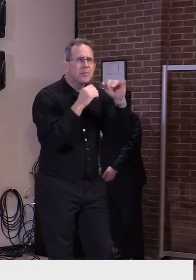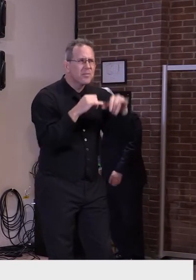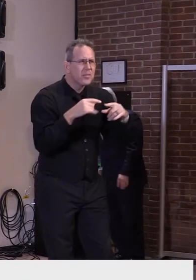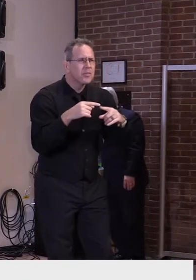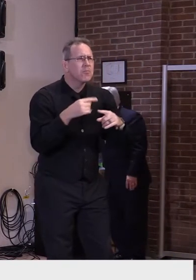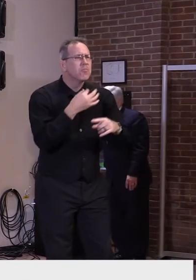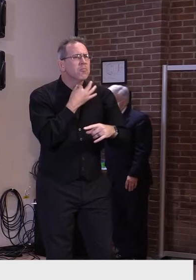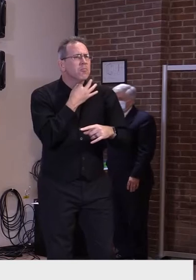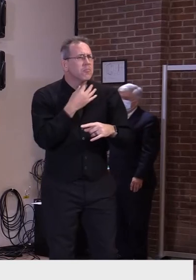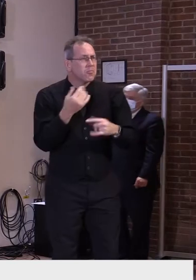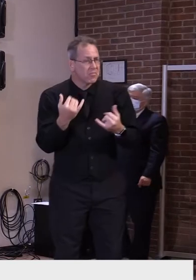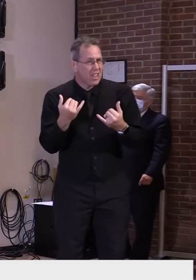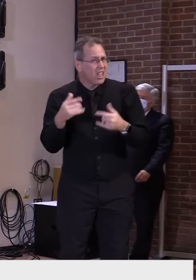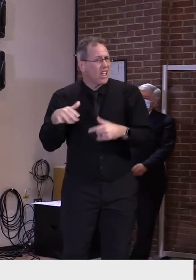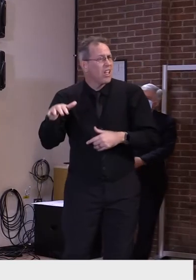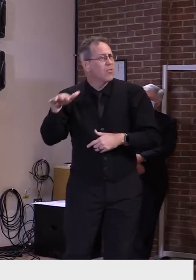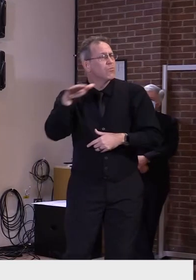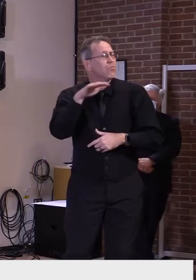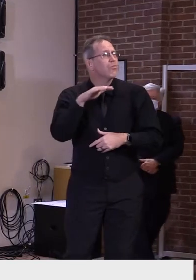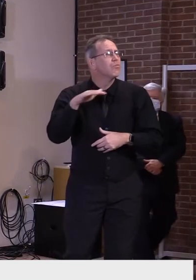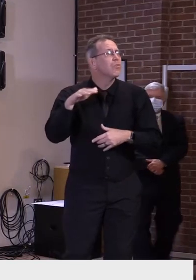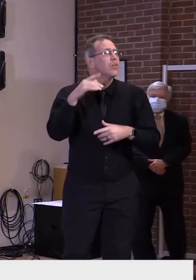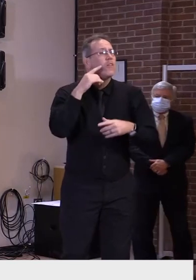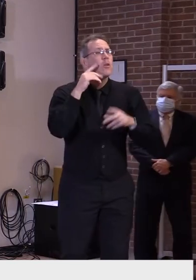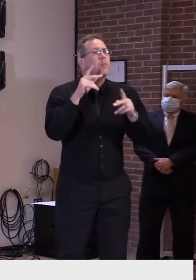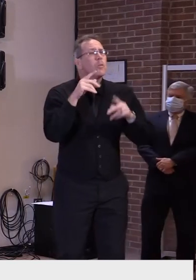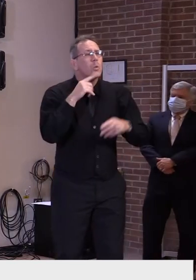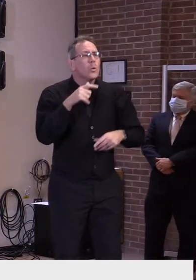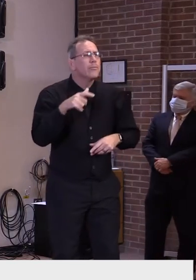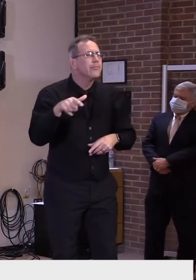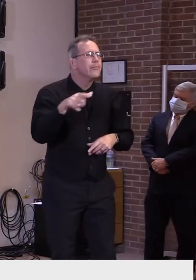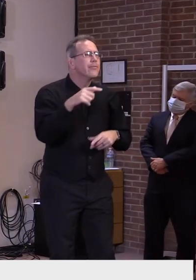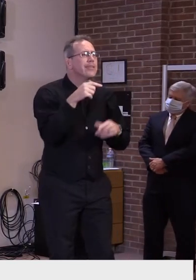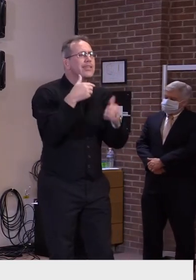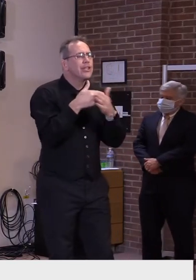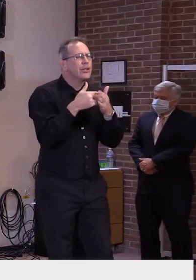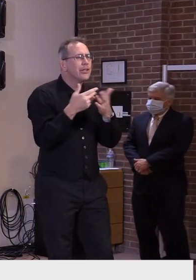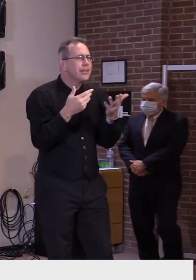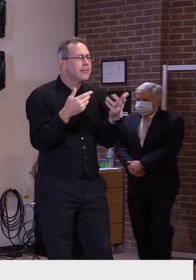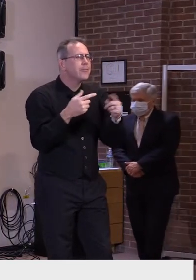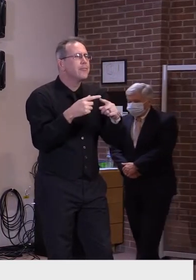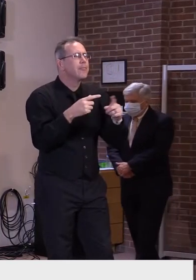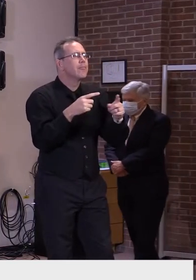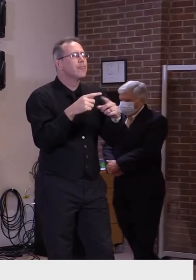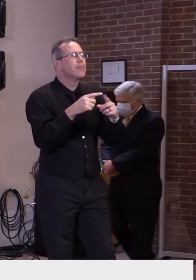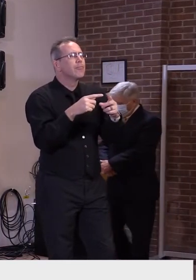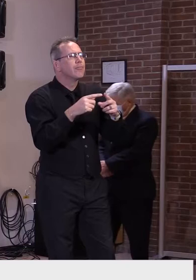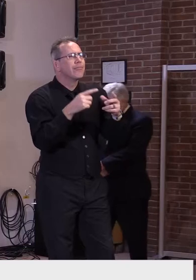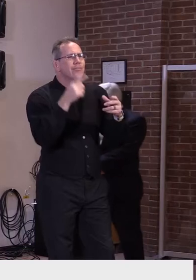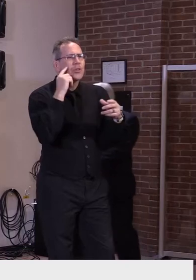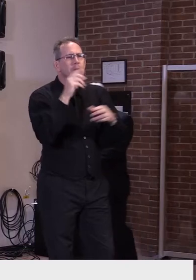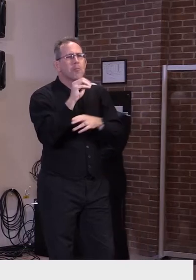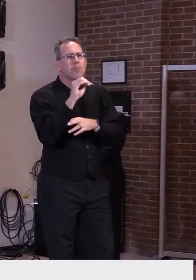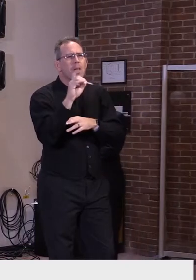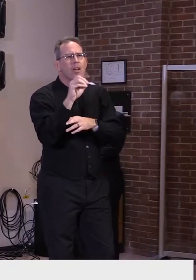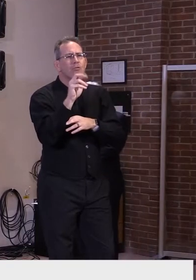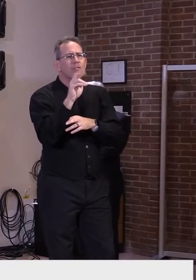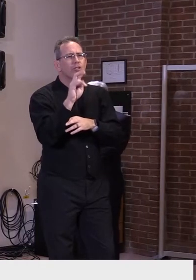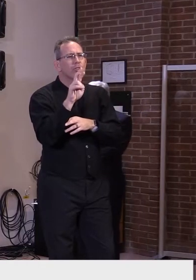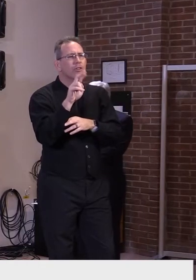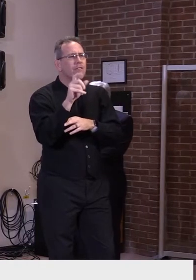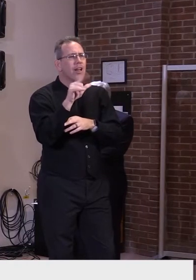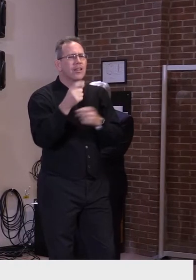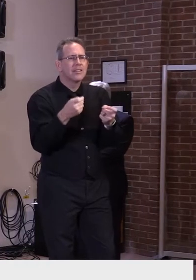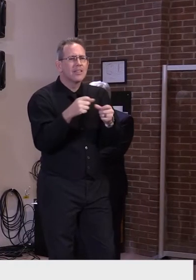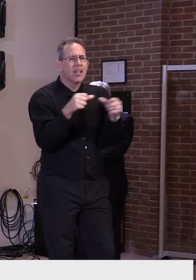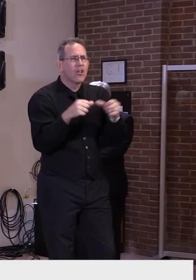testing site is in Waterbury, and that is a 30 to 40 mile round trip, which takes 50 to 60 minutes. We're curious here